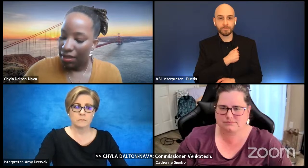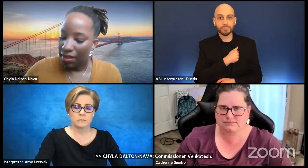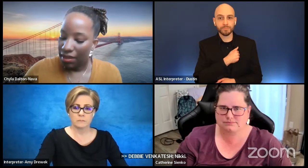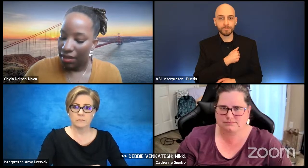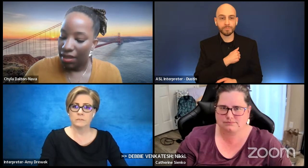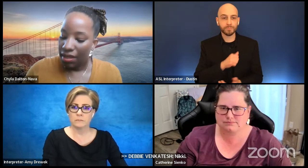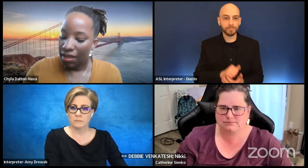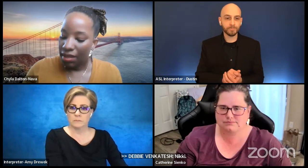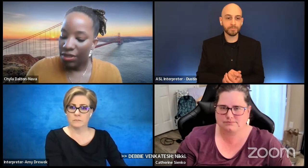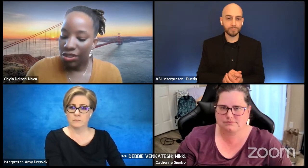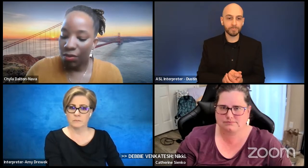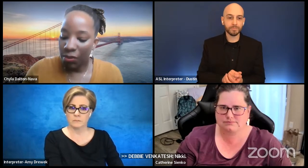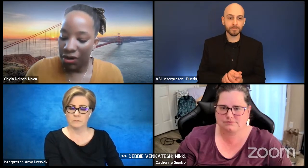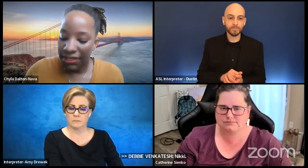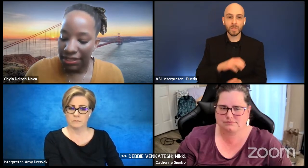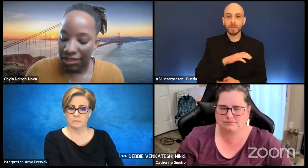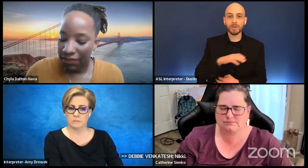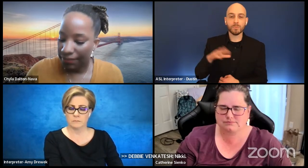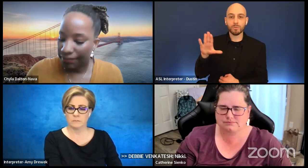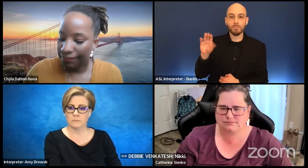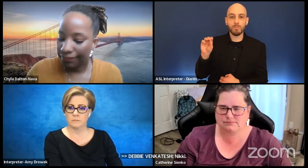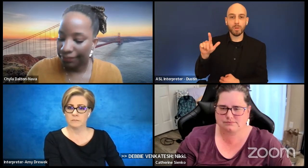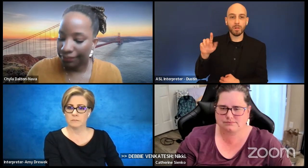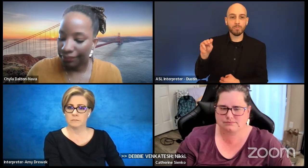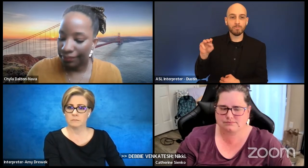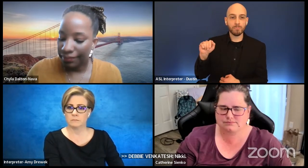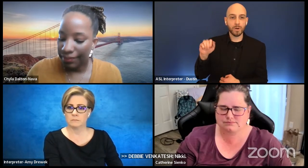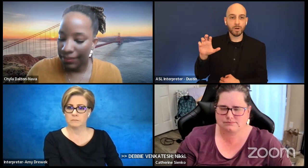Carmen Green. Commissioner Bolmarsich,